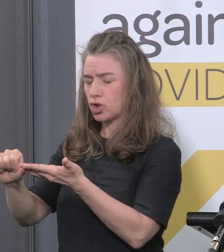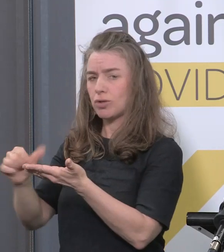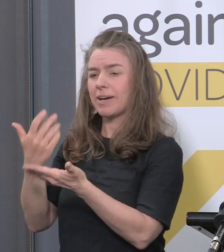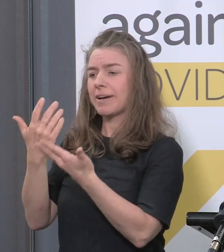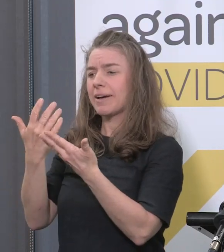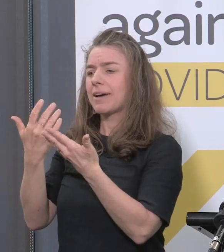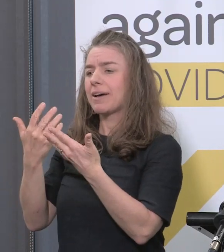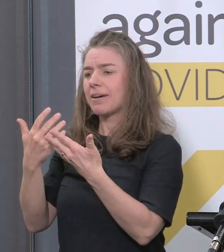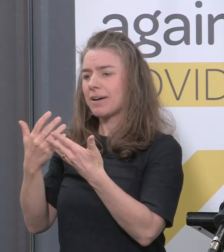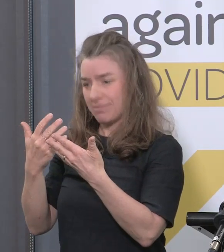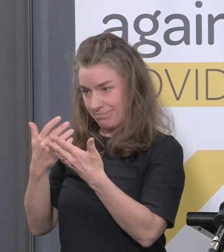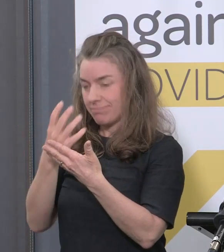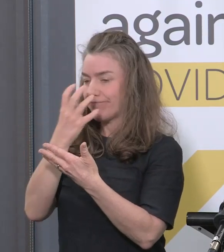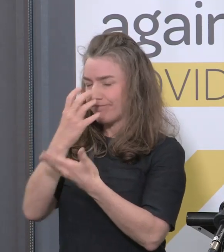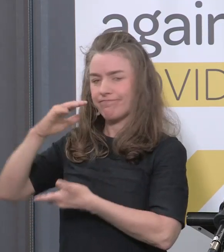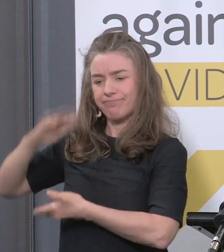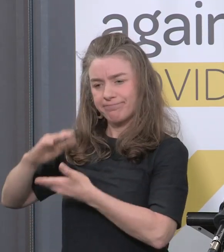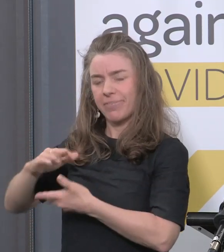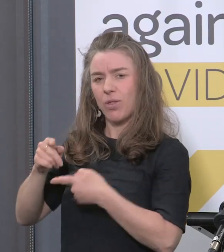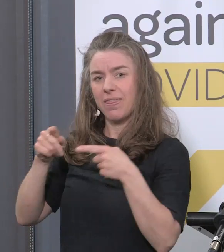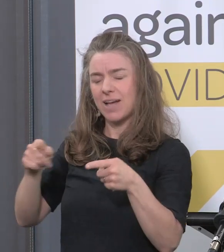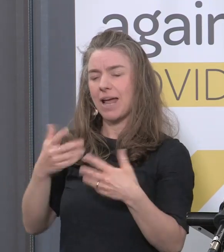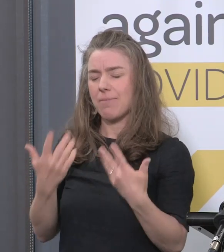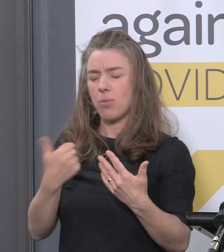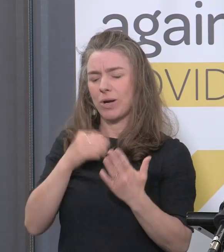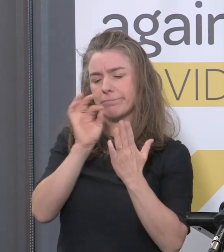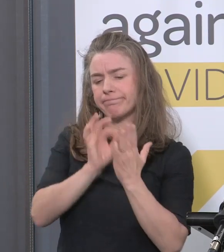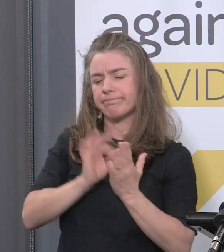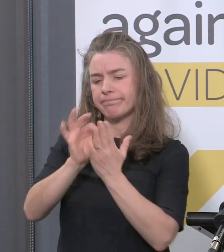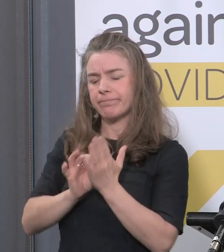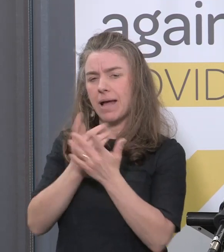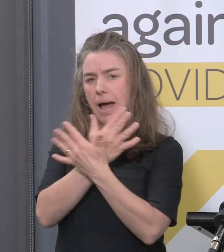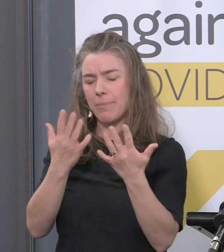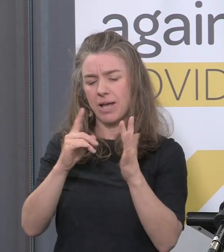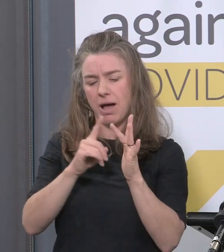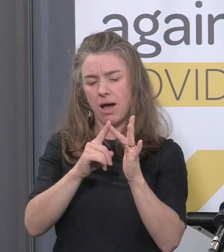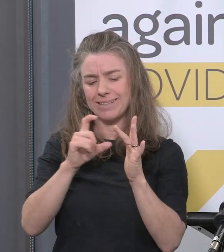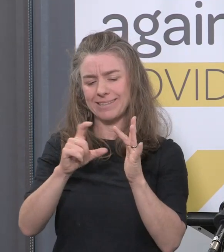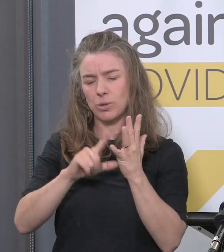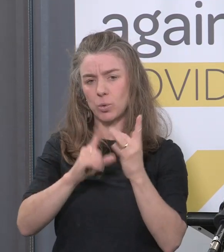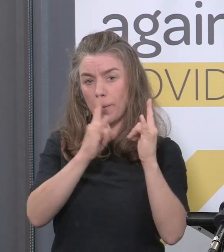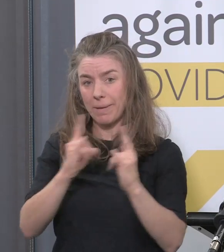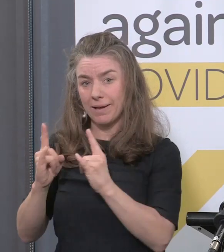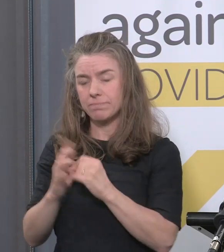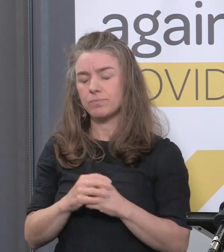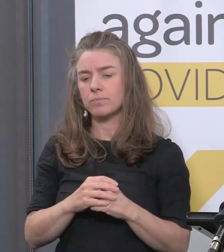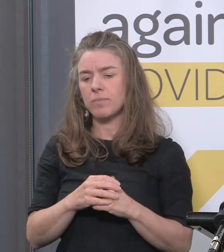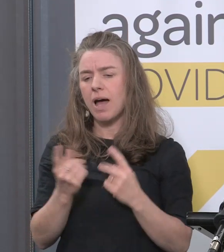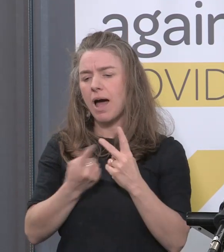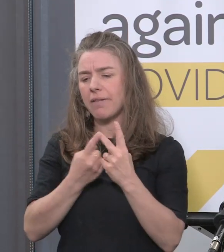post-op areas. We're just completing a stock take of all our ICU beds, all the other areas that could